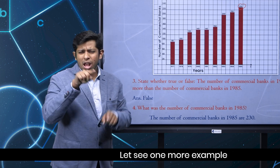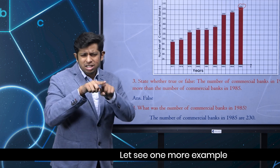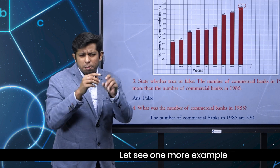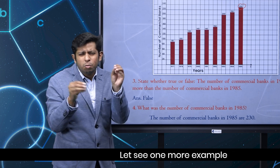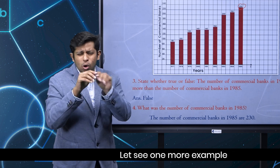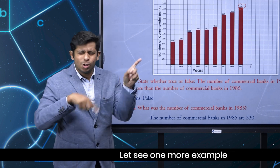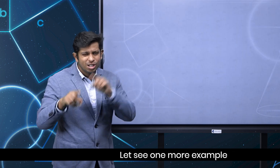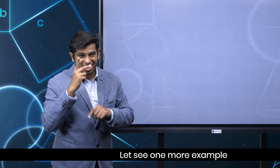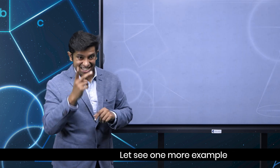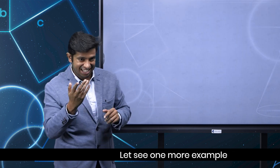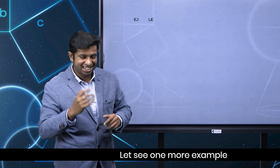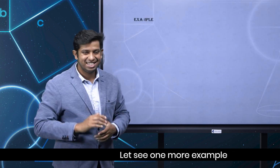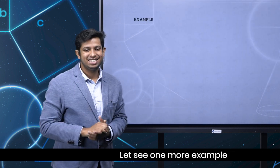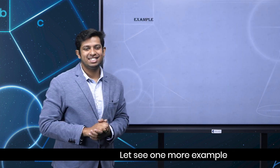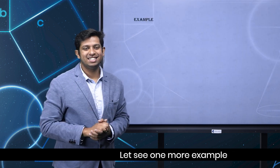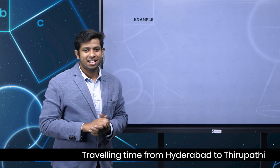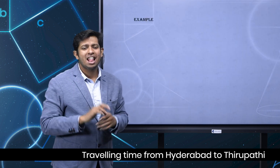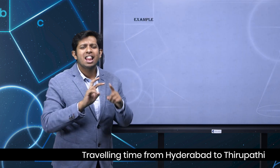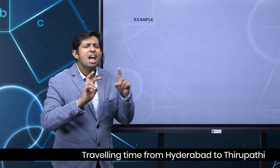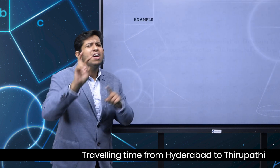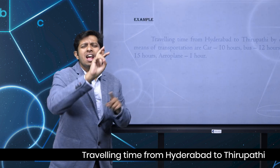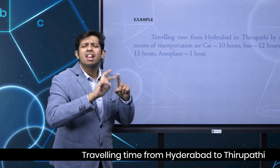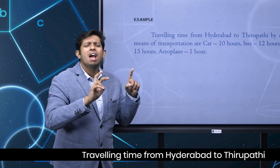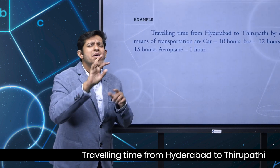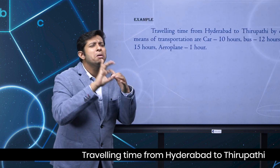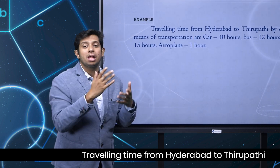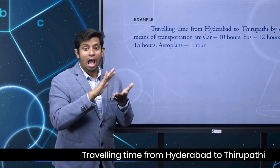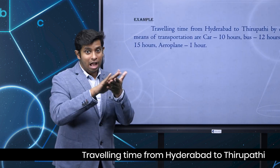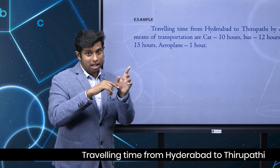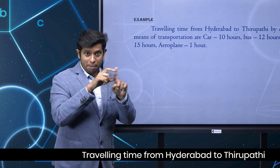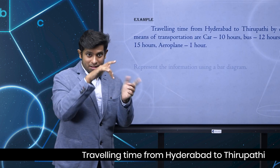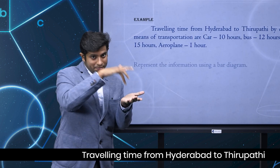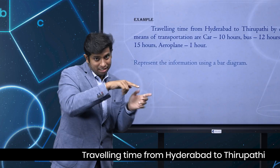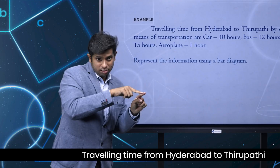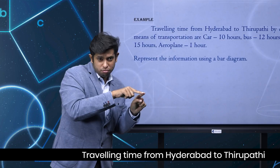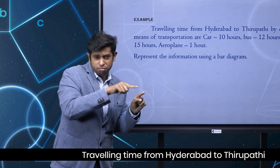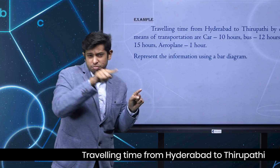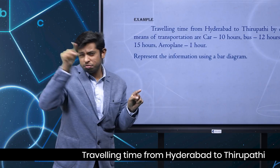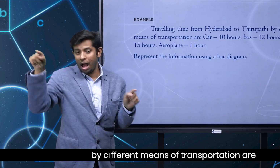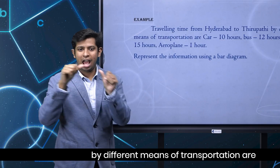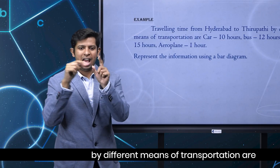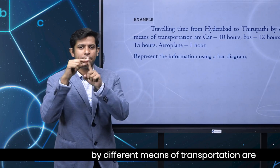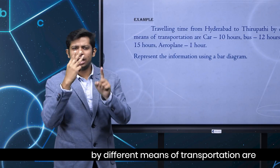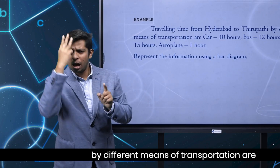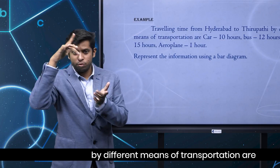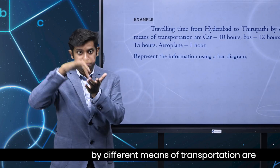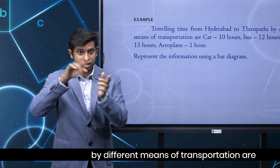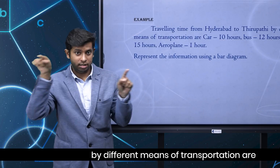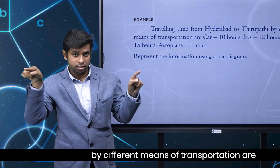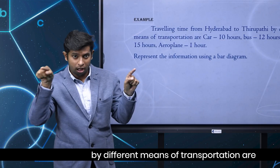Let's see one more example. Travelling time from Hyderabad to Tirupati by different means of transportation